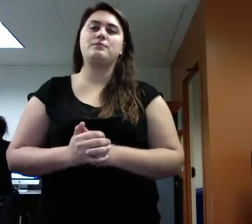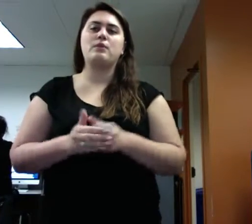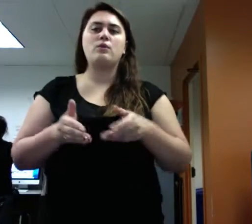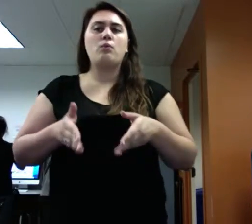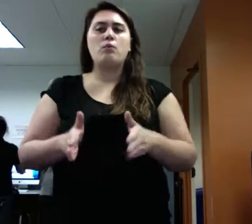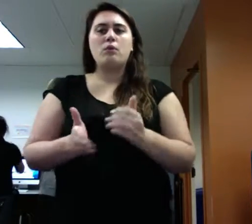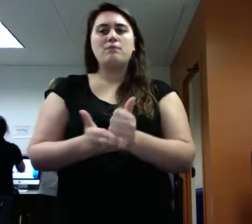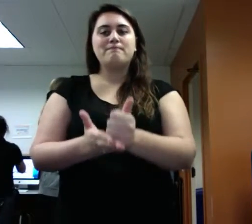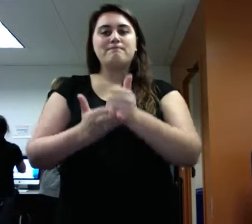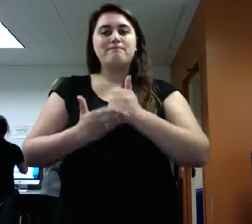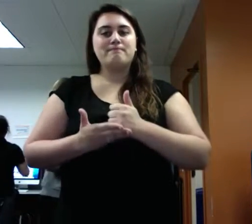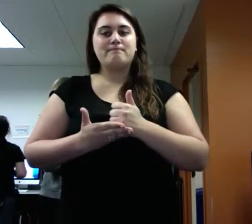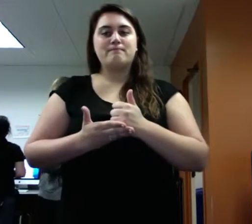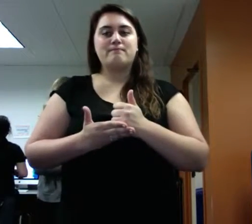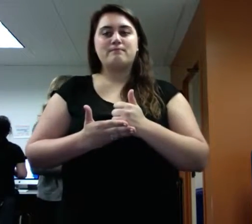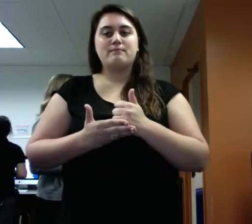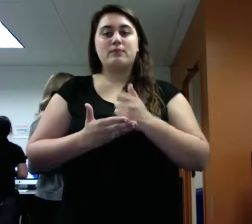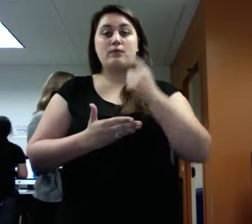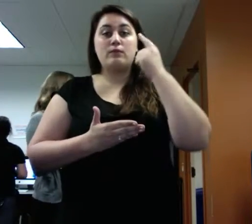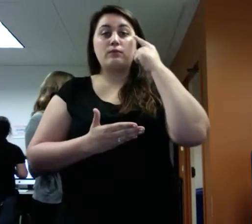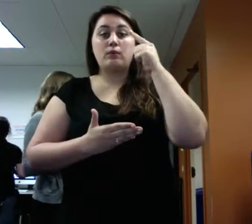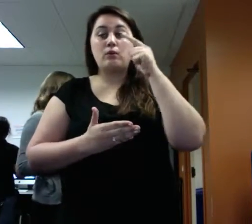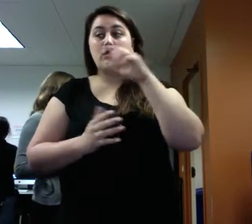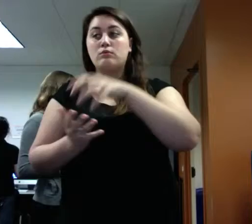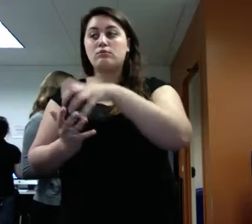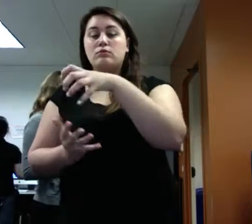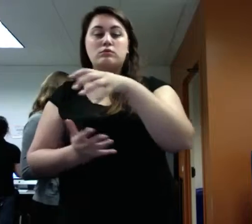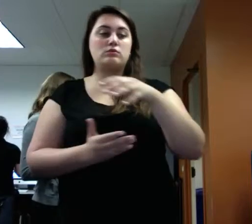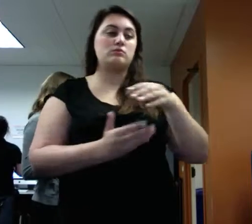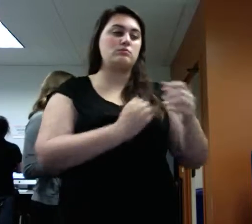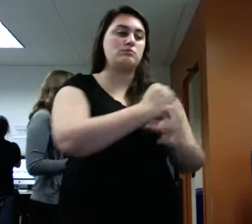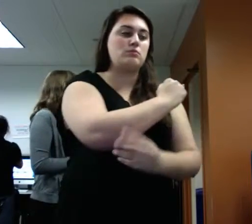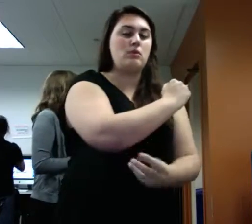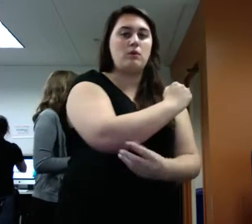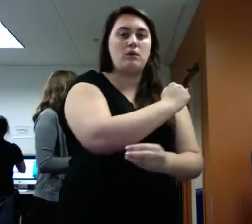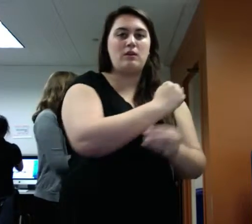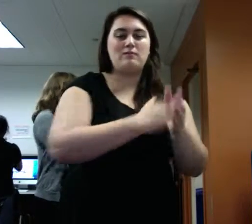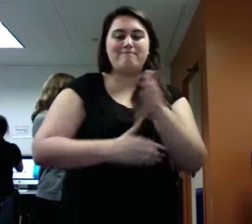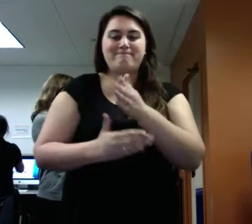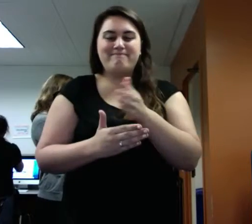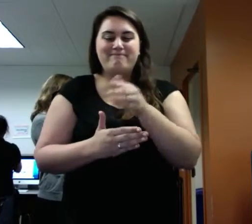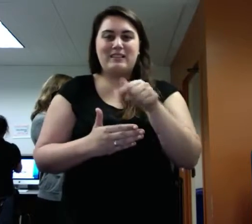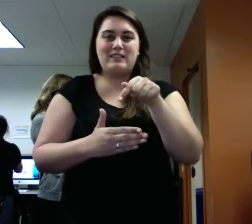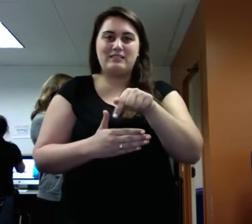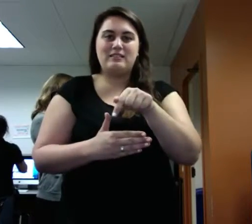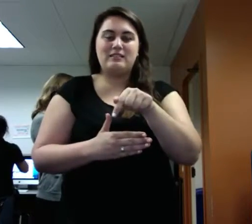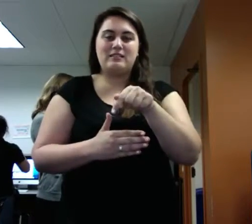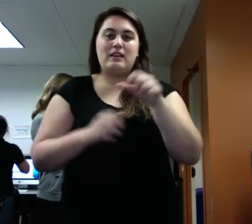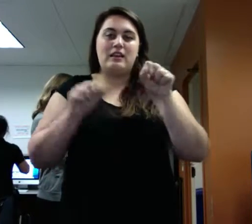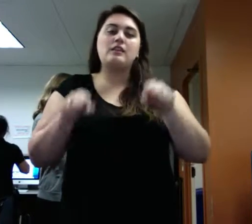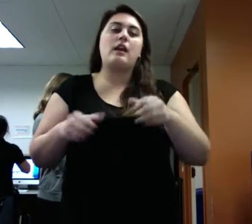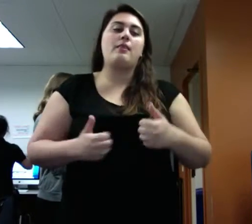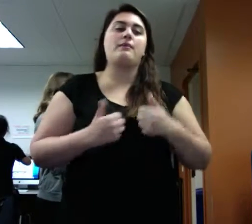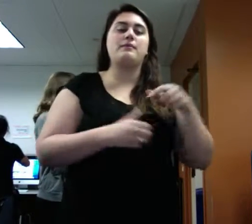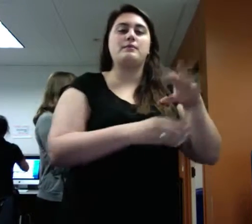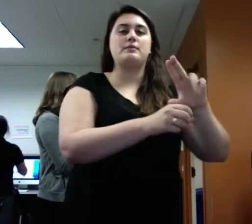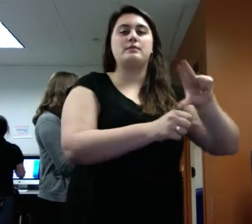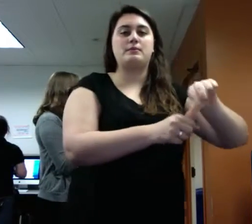for middle-income families to move out of the cities to the suburbs. Remember during this time that employment was